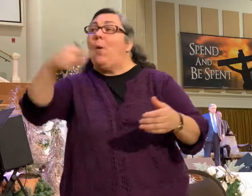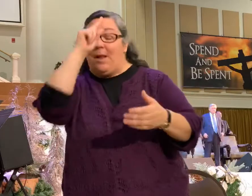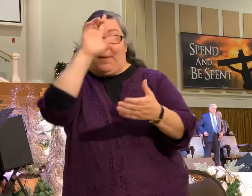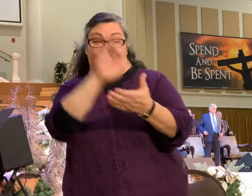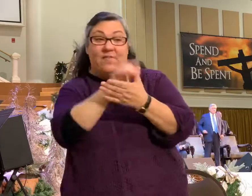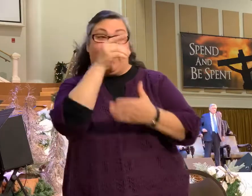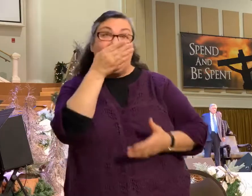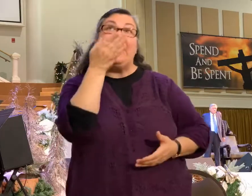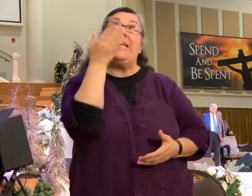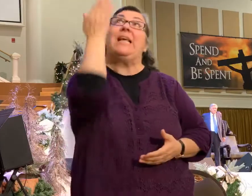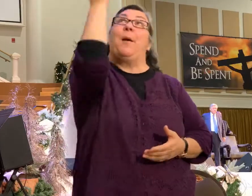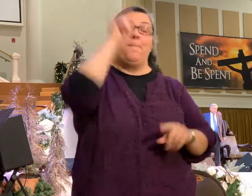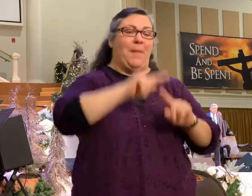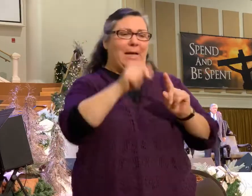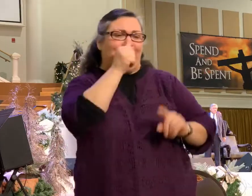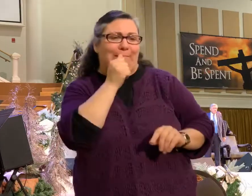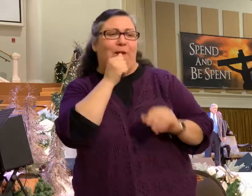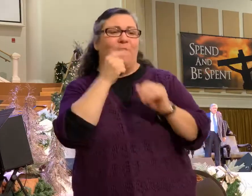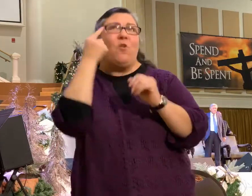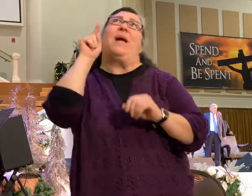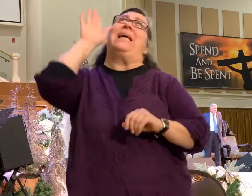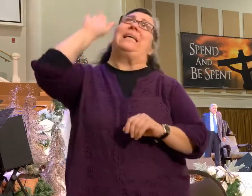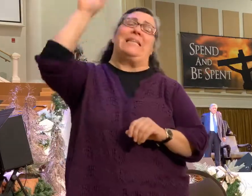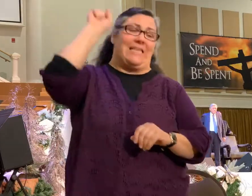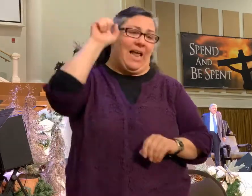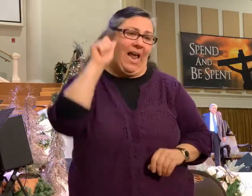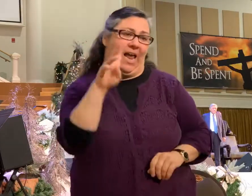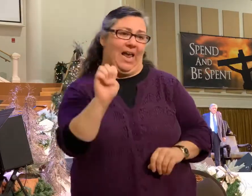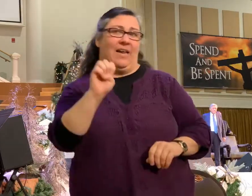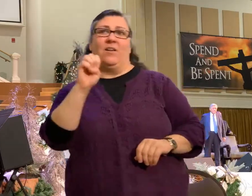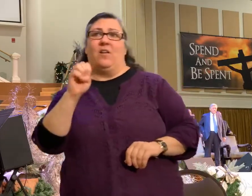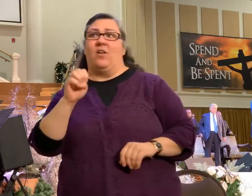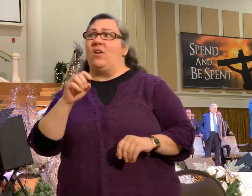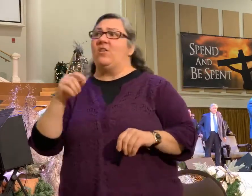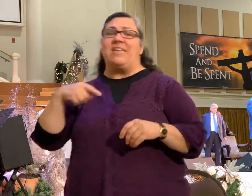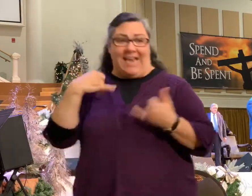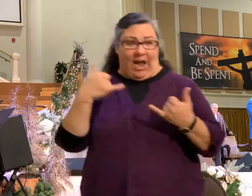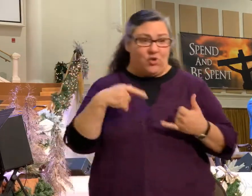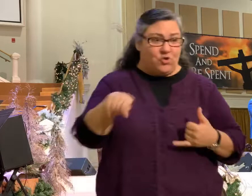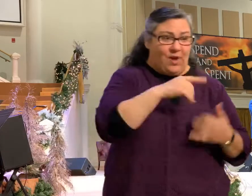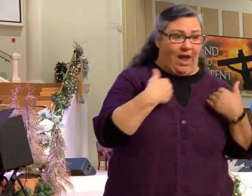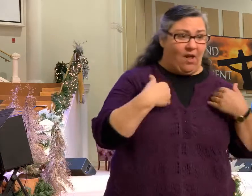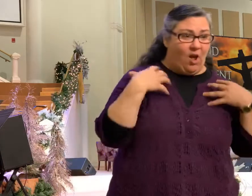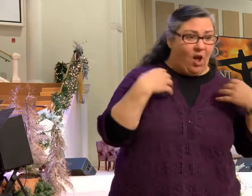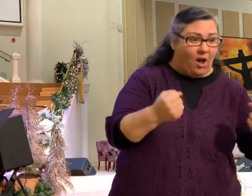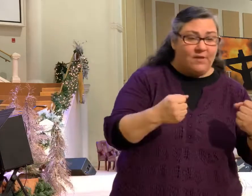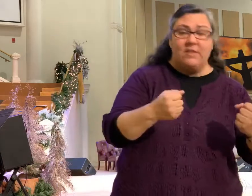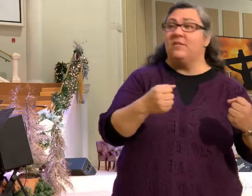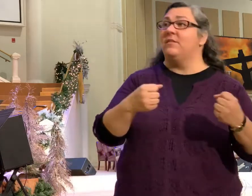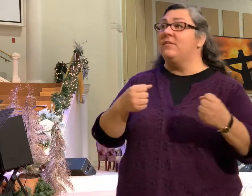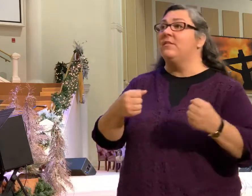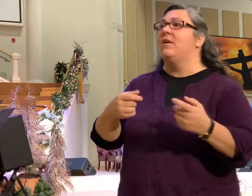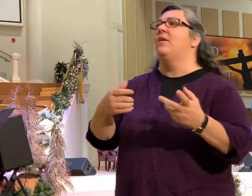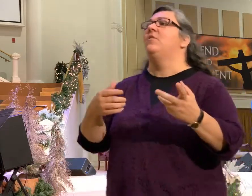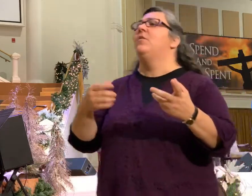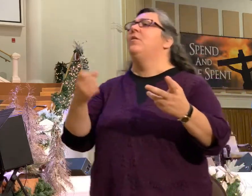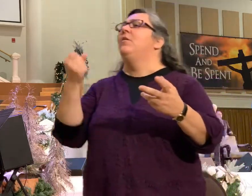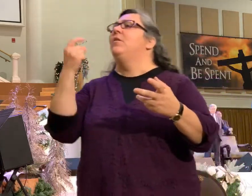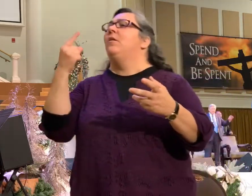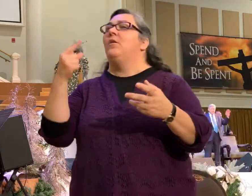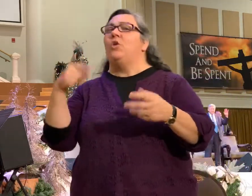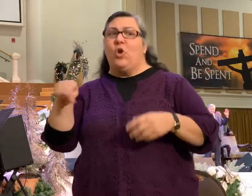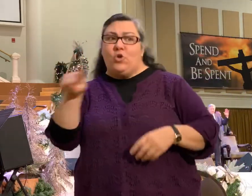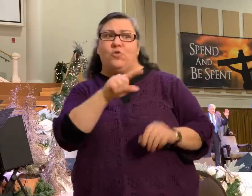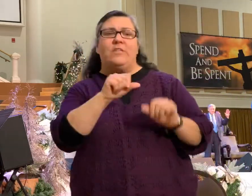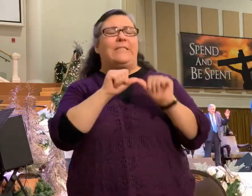to suffer for his sake, having the same conflict which he saw in me, and now here to be in me. In other words, you just